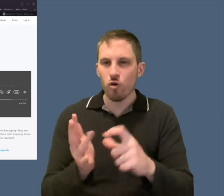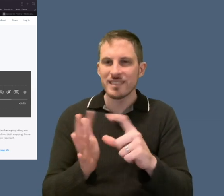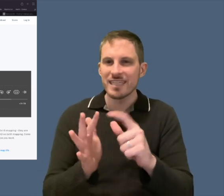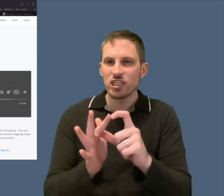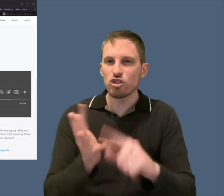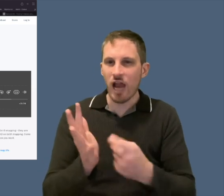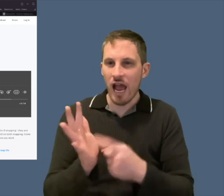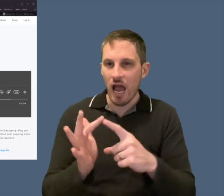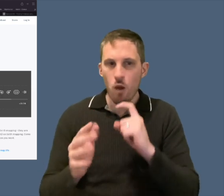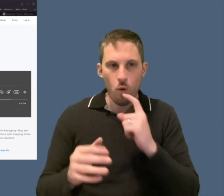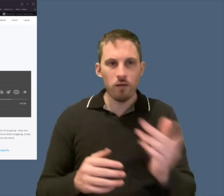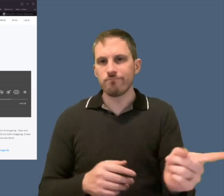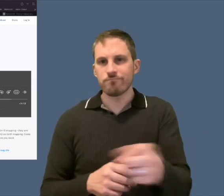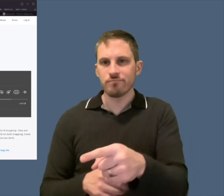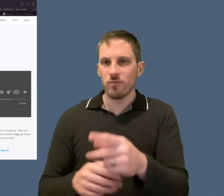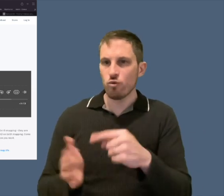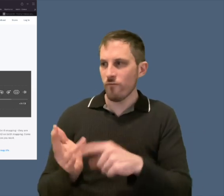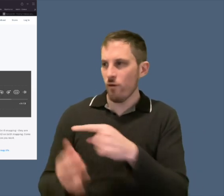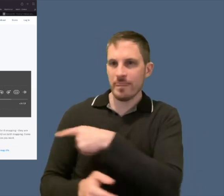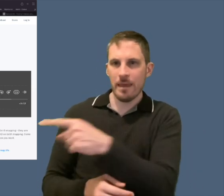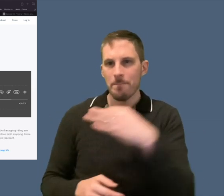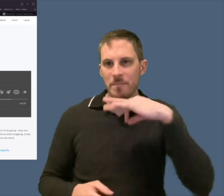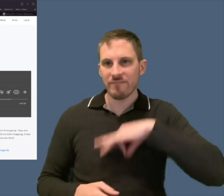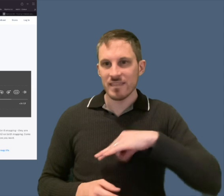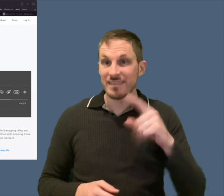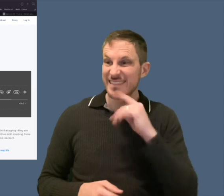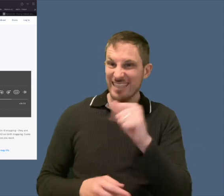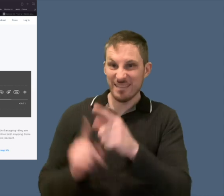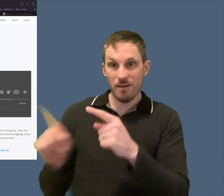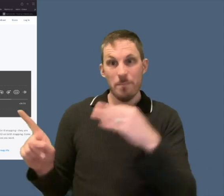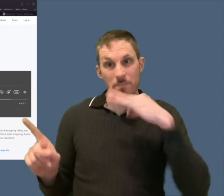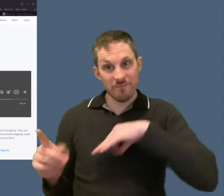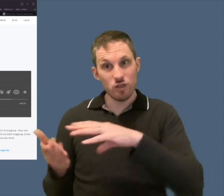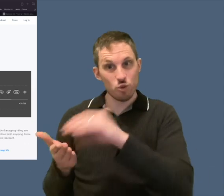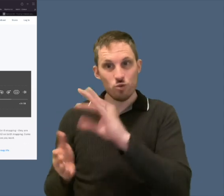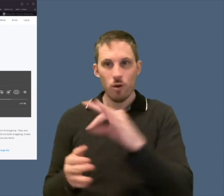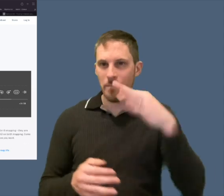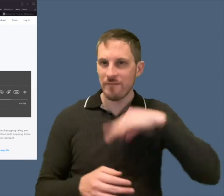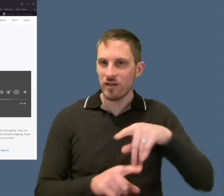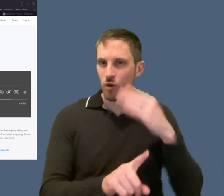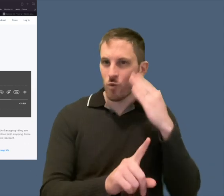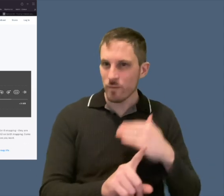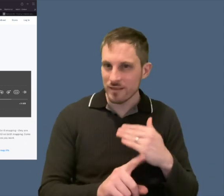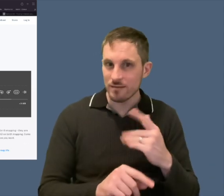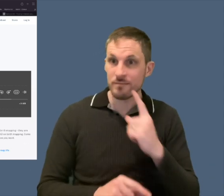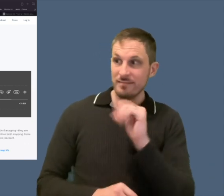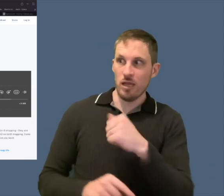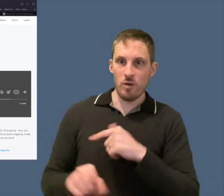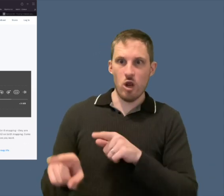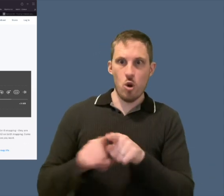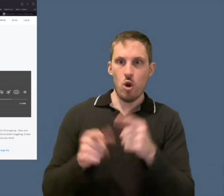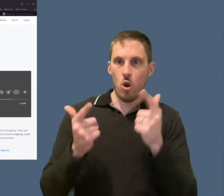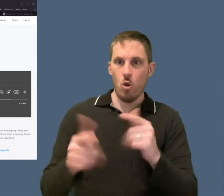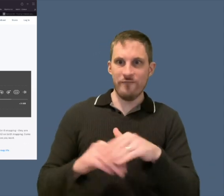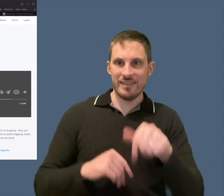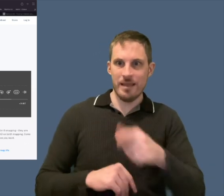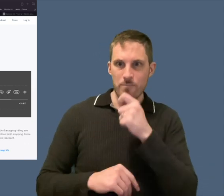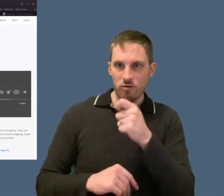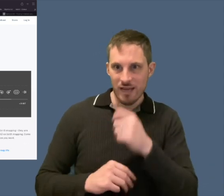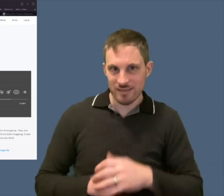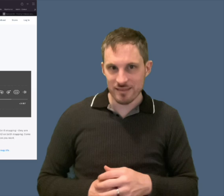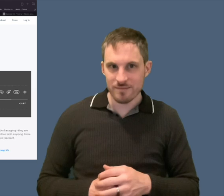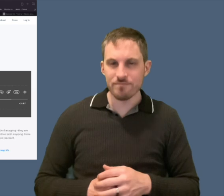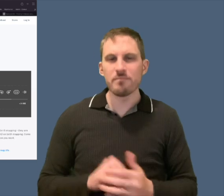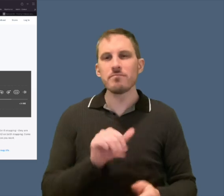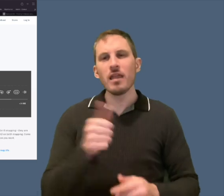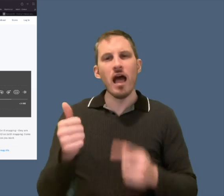to benefit. Yes. Can I not necessarily to the benefit of the woman. Which we're learning about in this podcast. Can I just ask the question